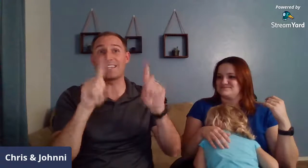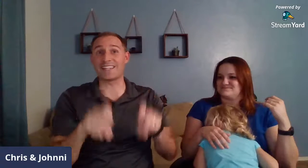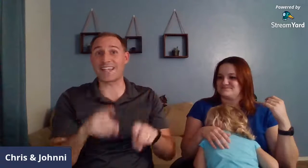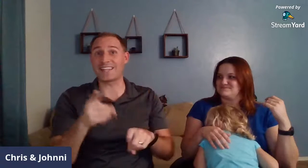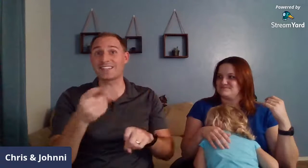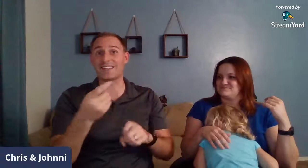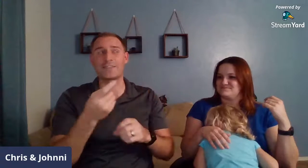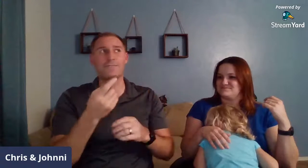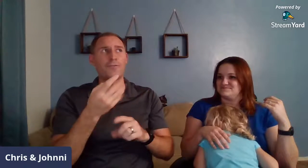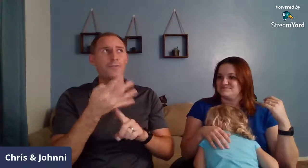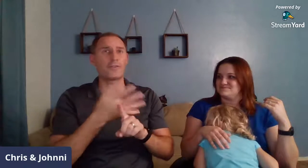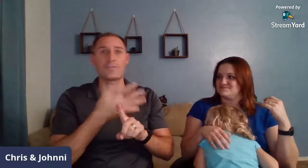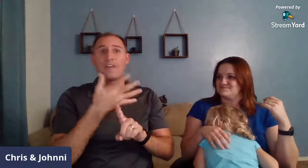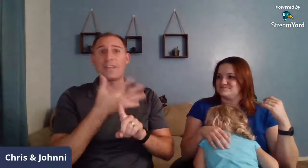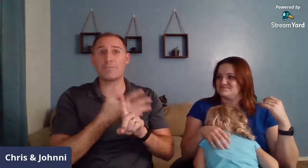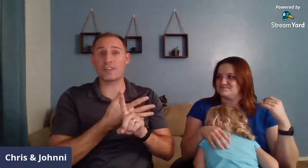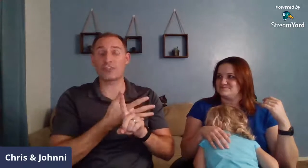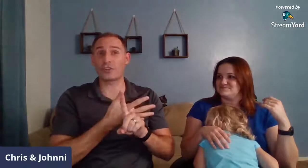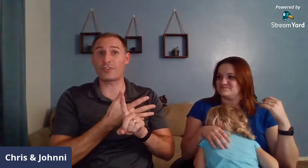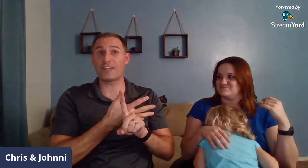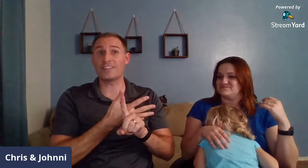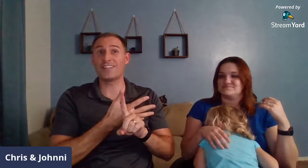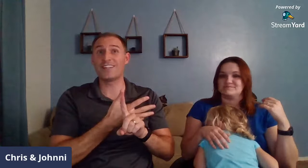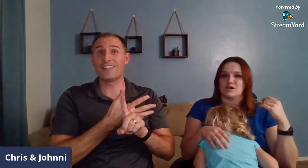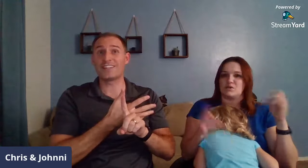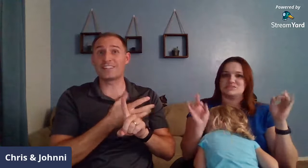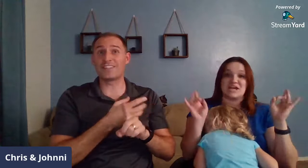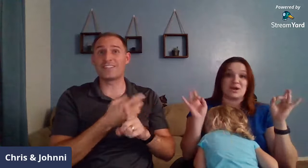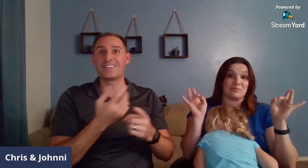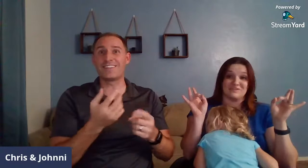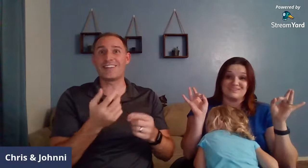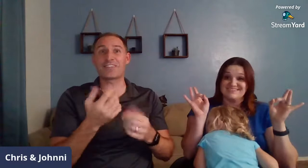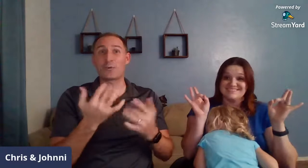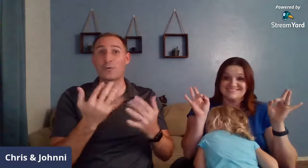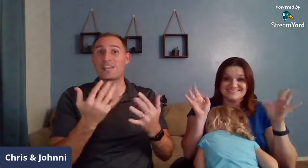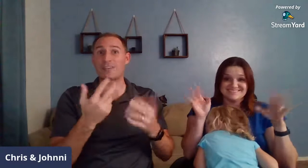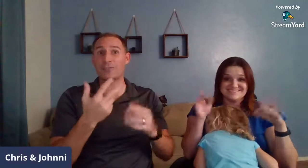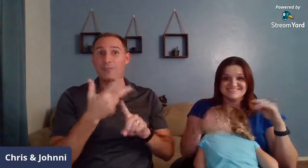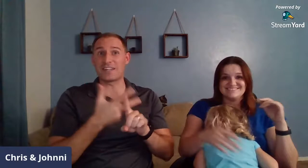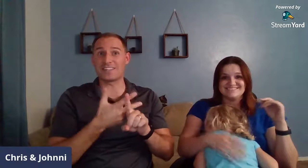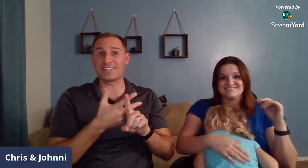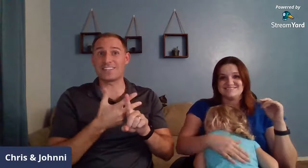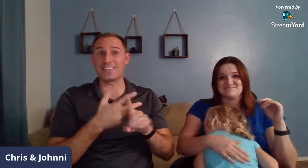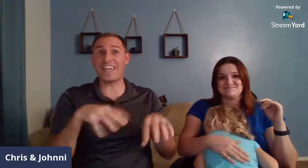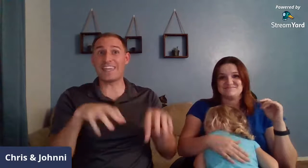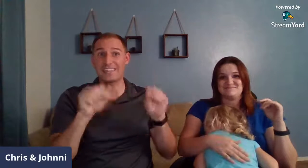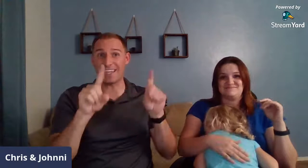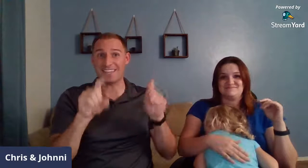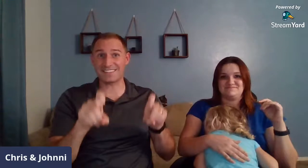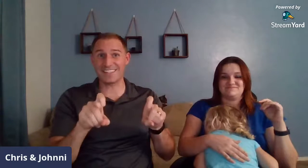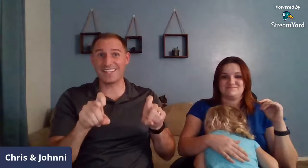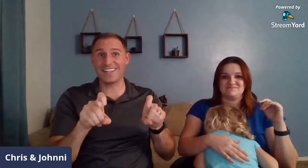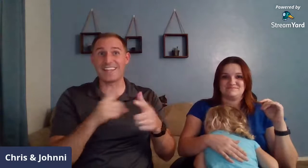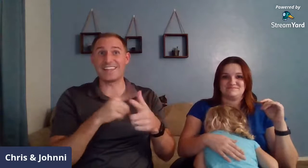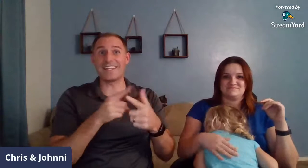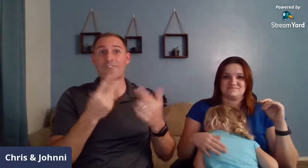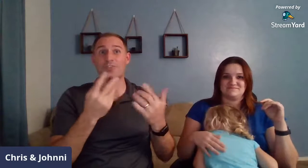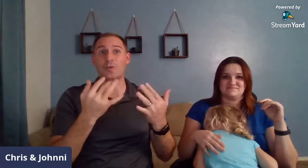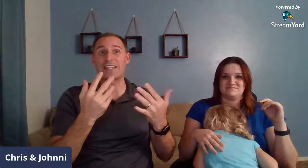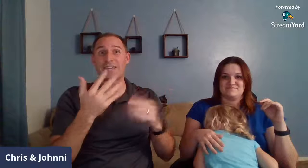again. And it's like a 4 or 5 month turnaround. So you have to like wait 3 months to take the test. And then you have to wait like